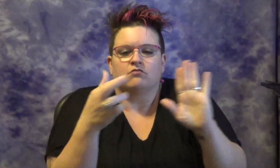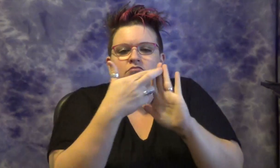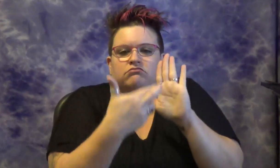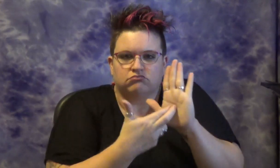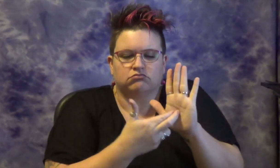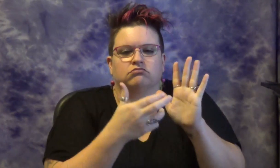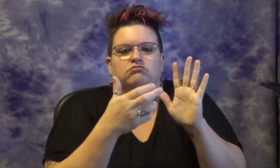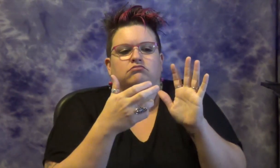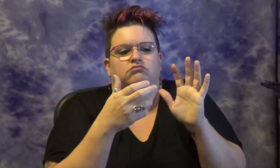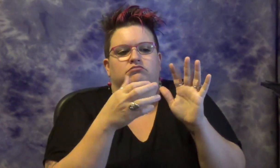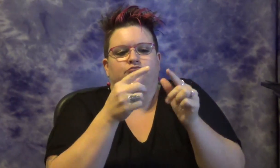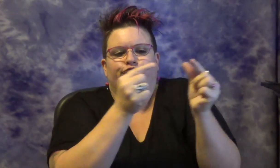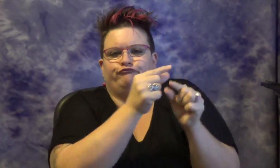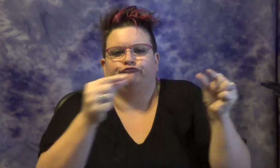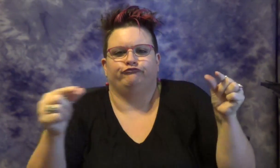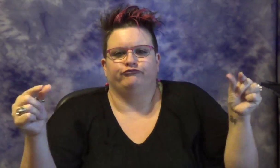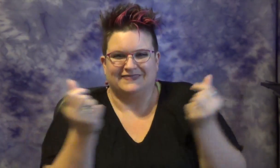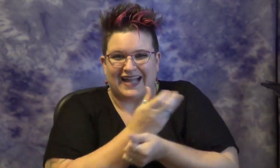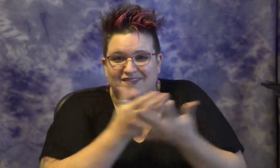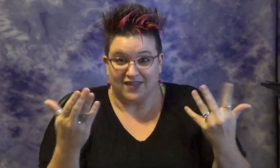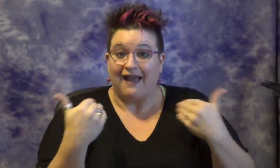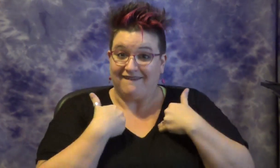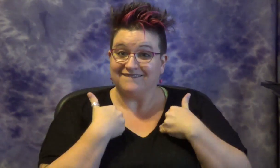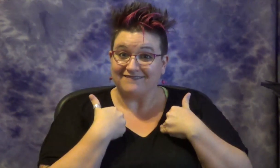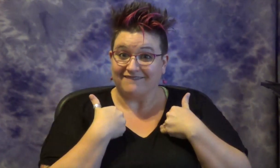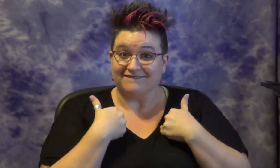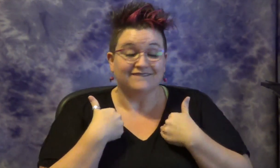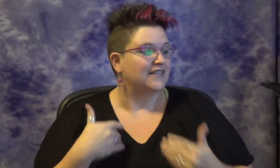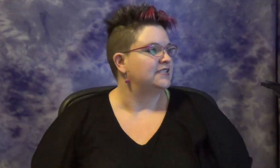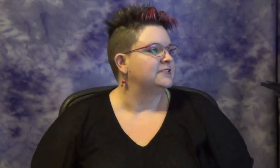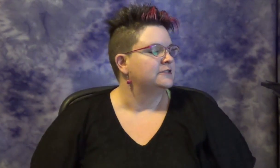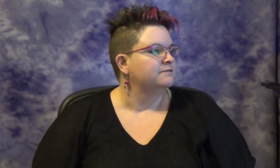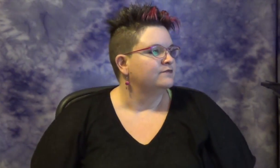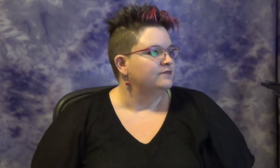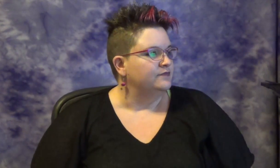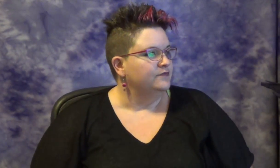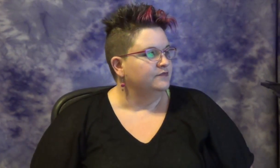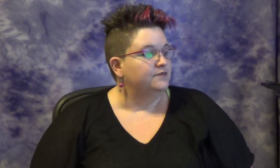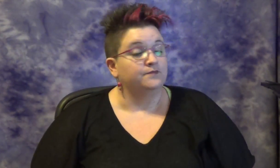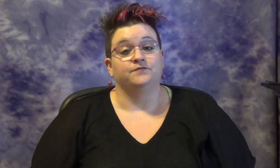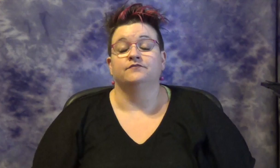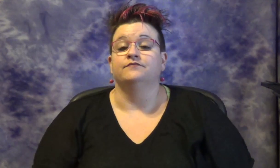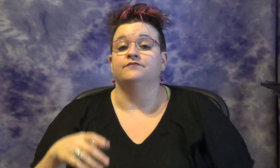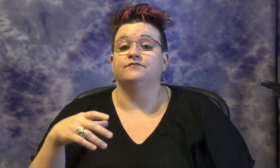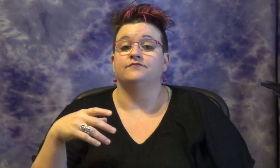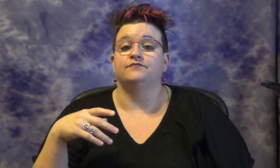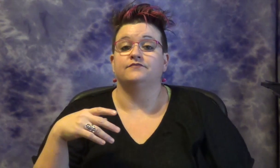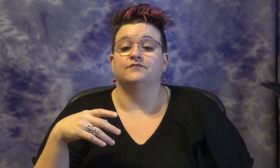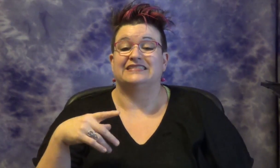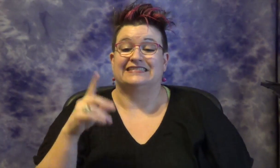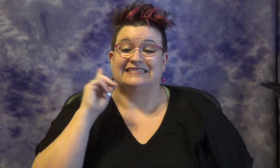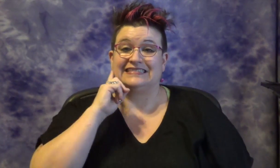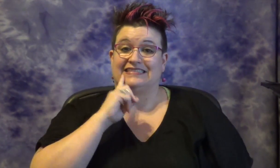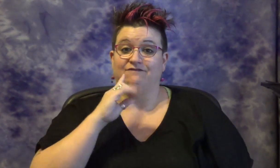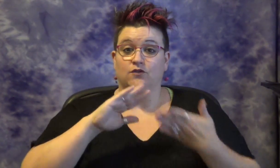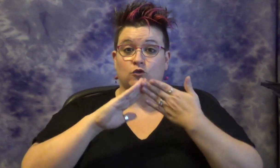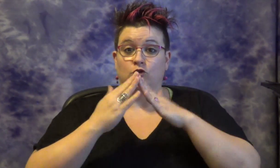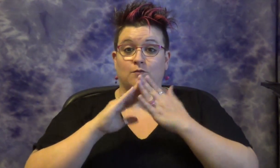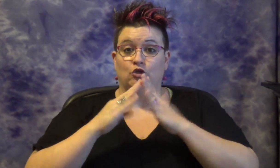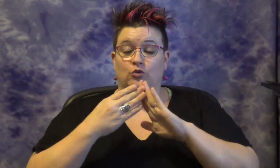Okay, so it has its own rules, pragmatics, syntax. ASL has all of that. It's all intact.